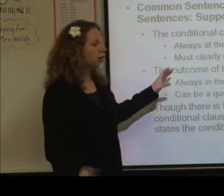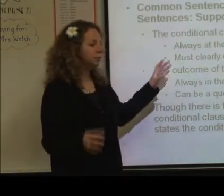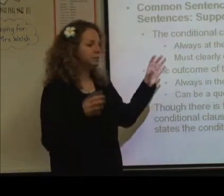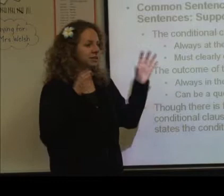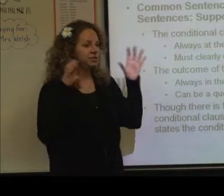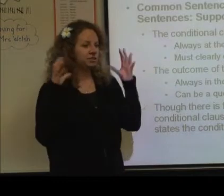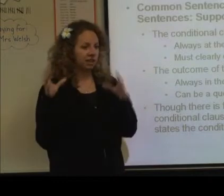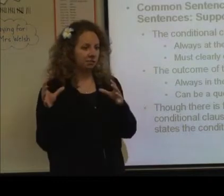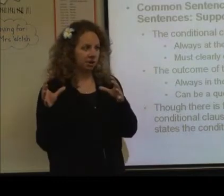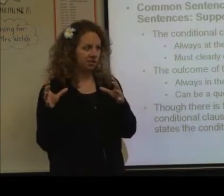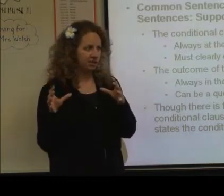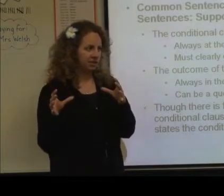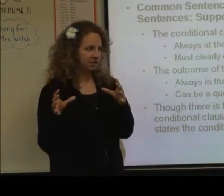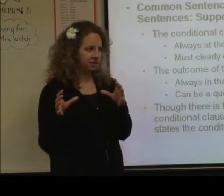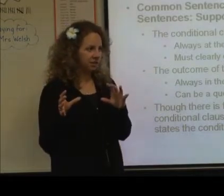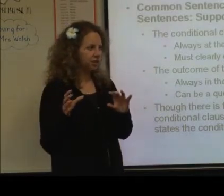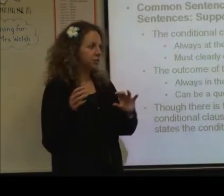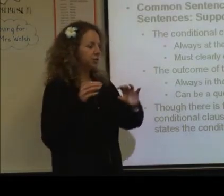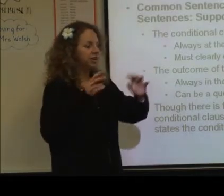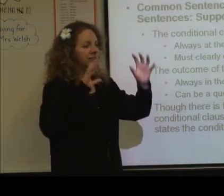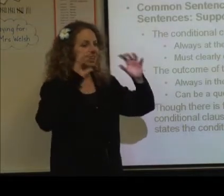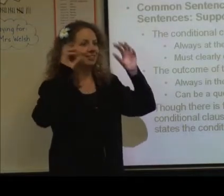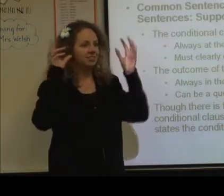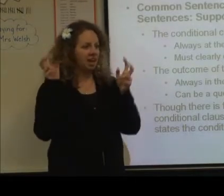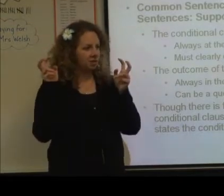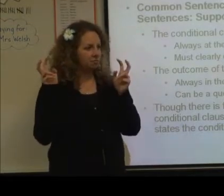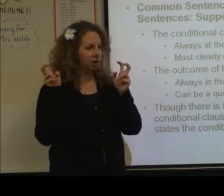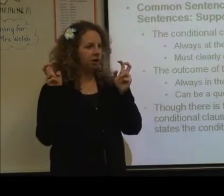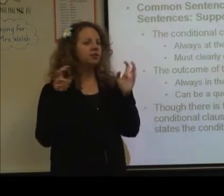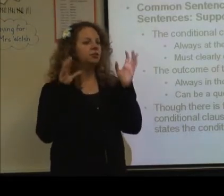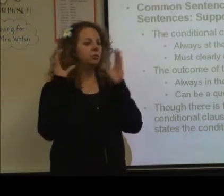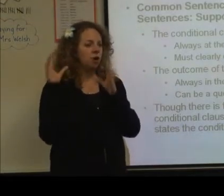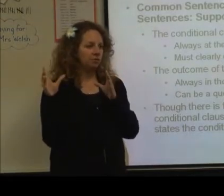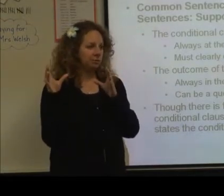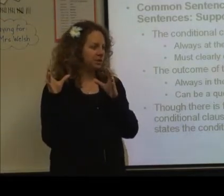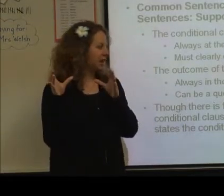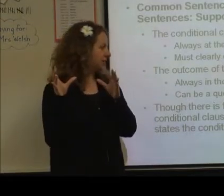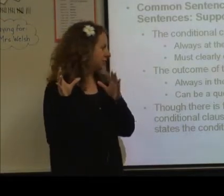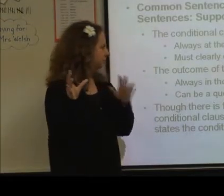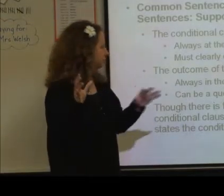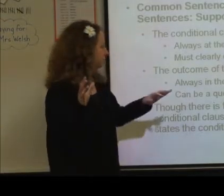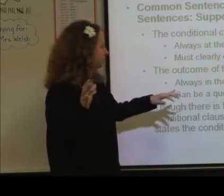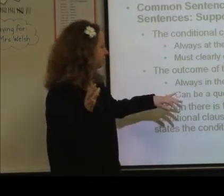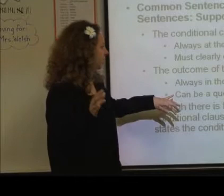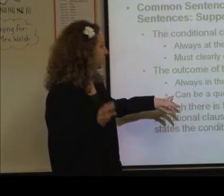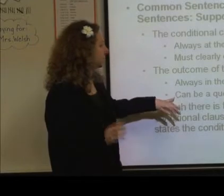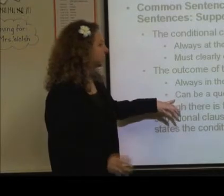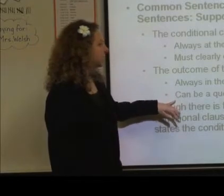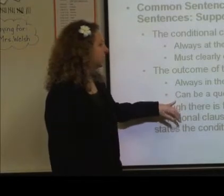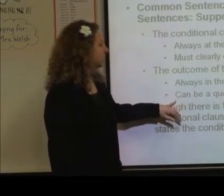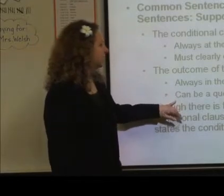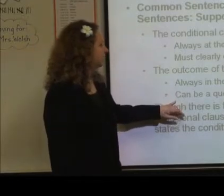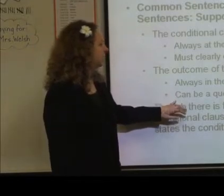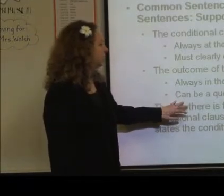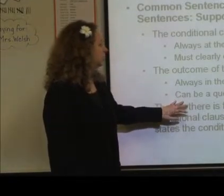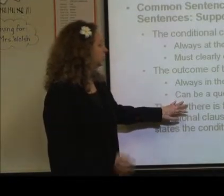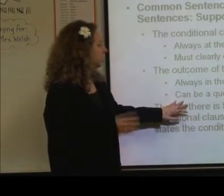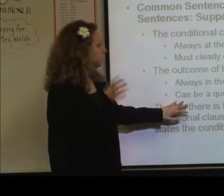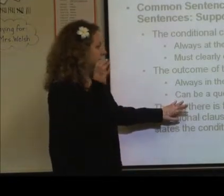always be in the second part of the sentence. So the then part will always be at the end, okay? And then the